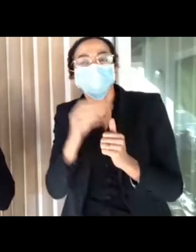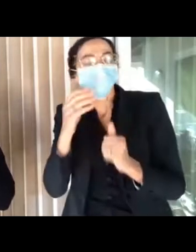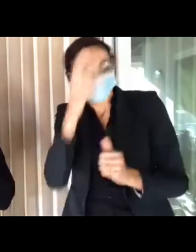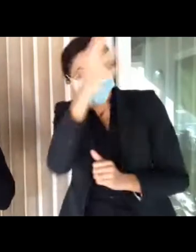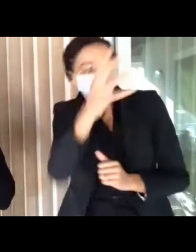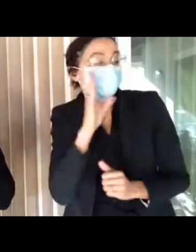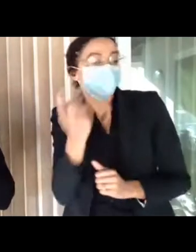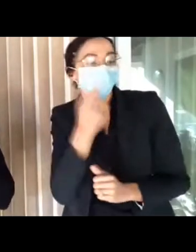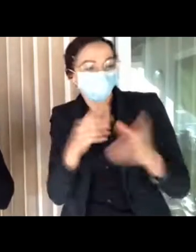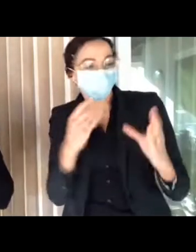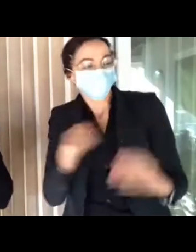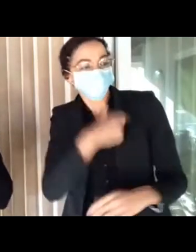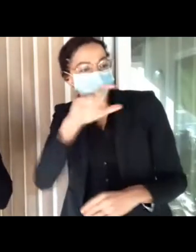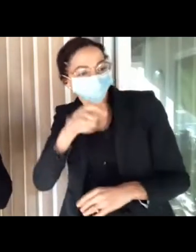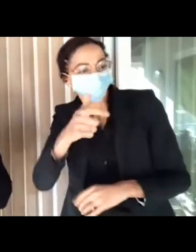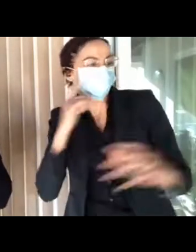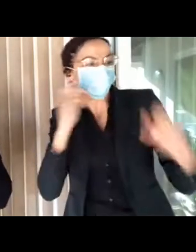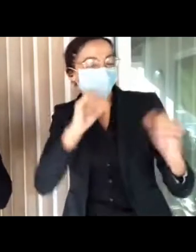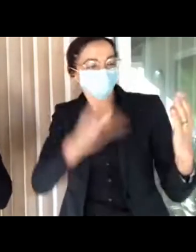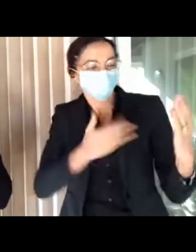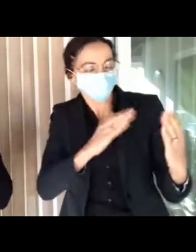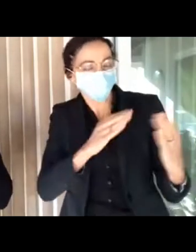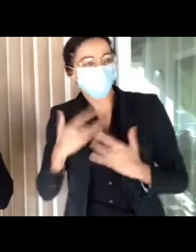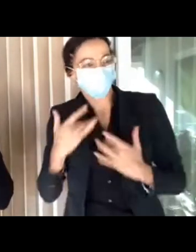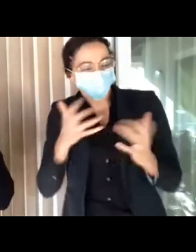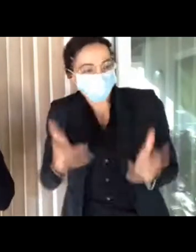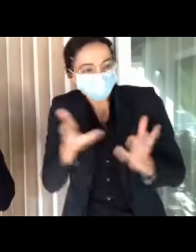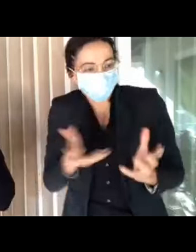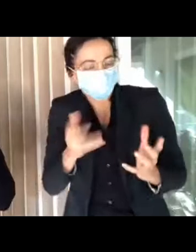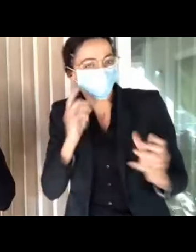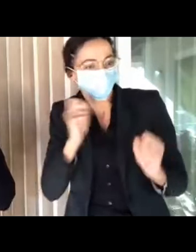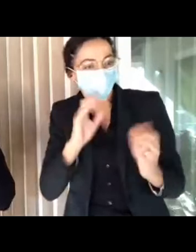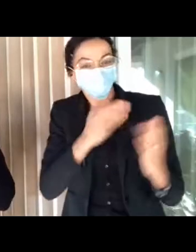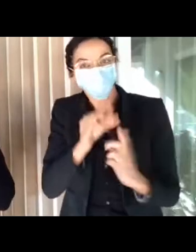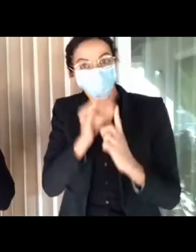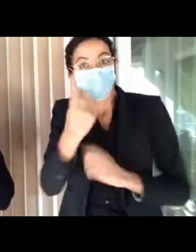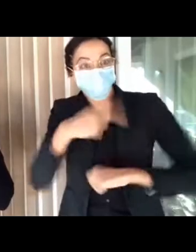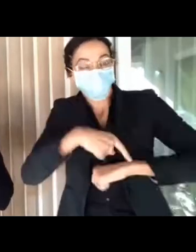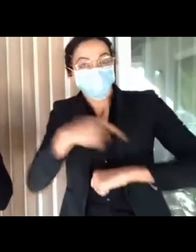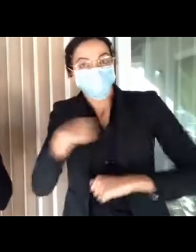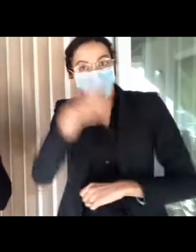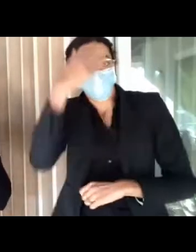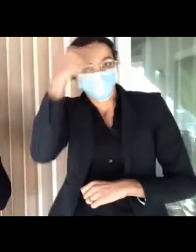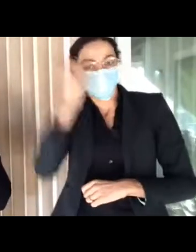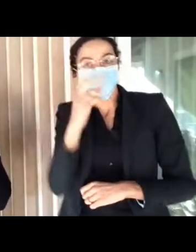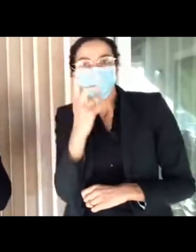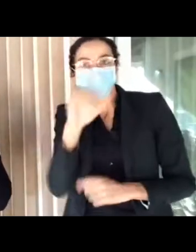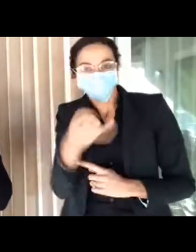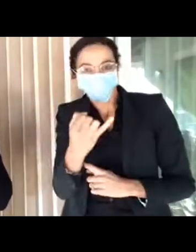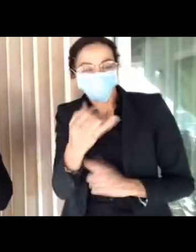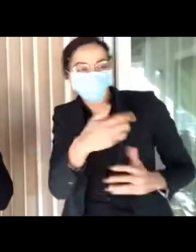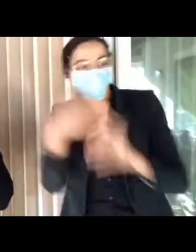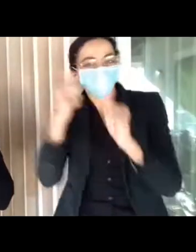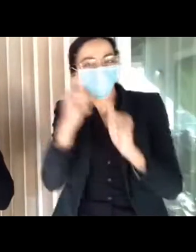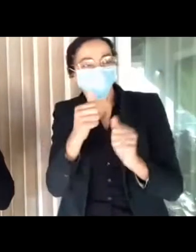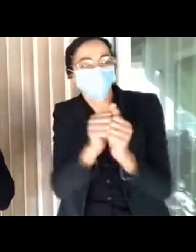actually encouraged it, except for the one time where we forgot DJ. He drove off without him.